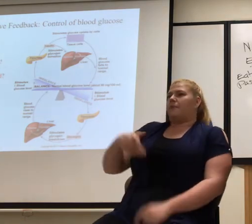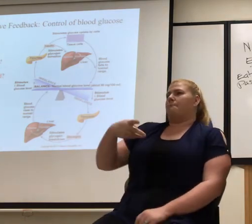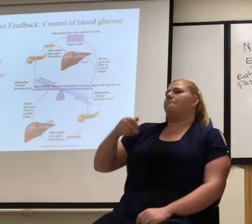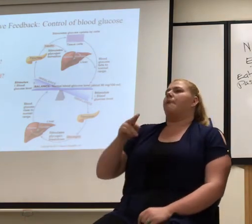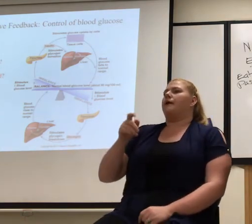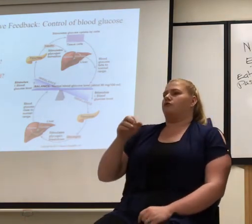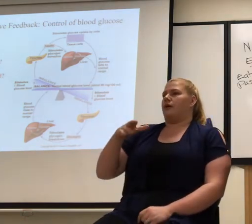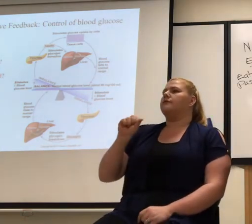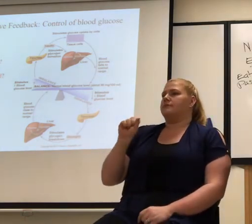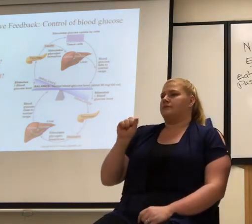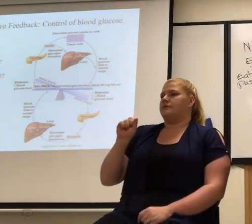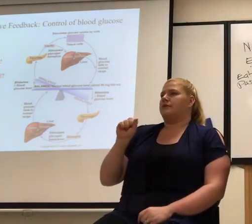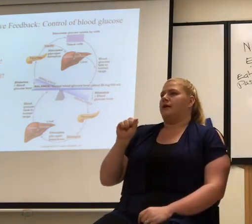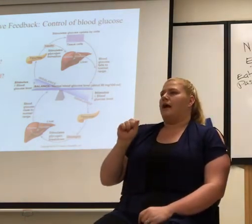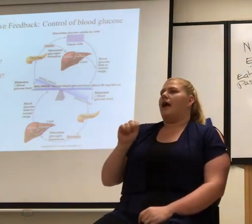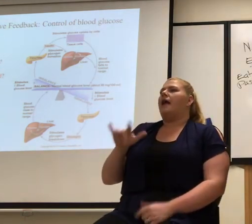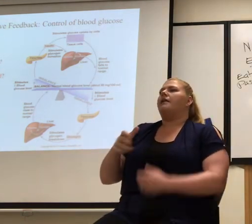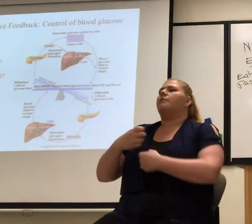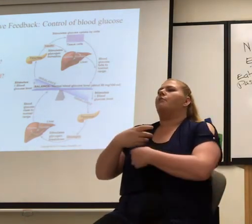pancreas.